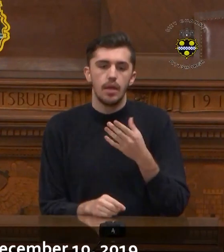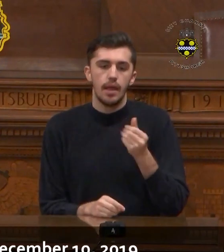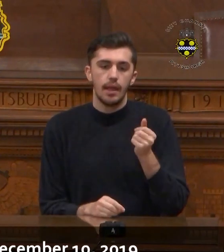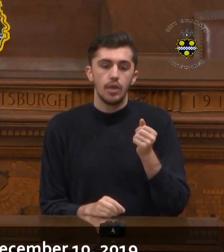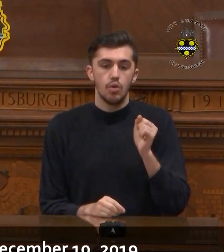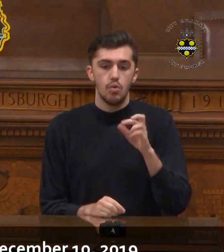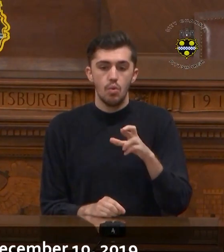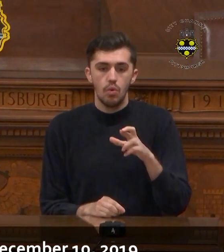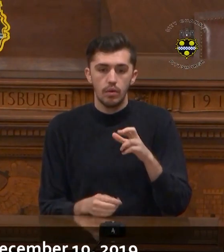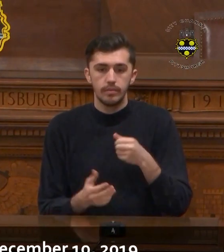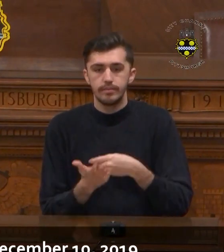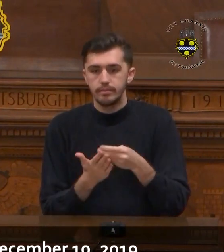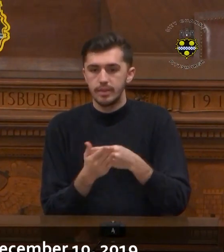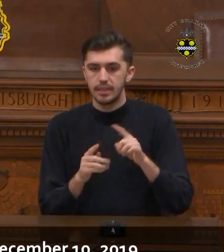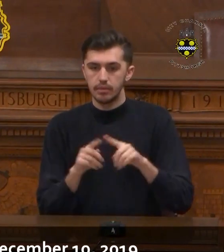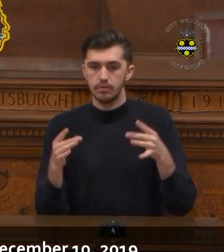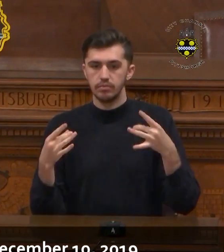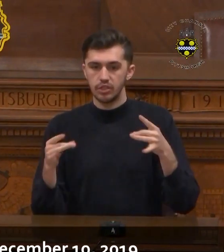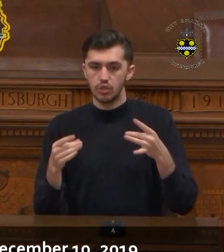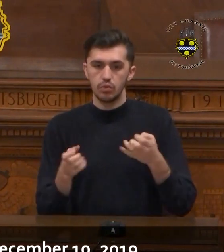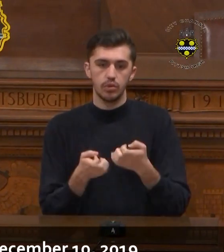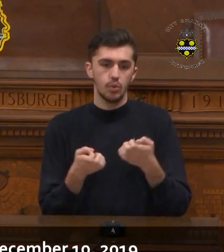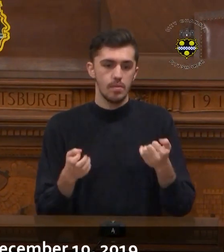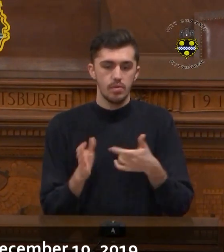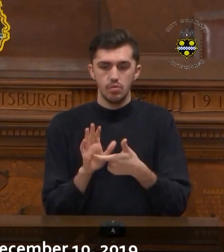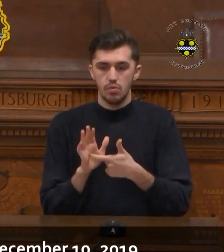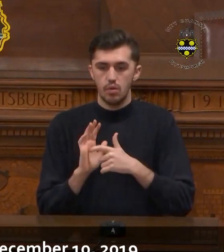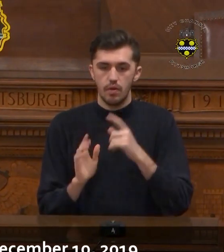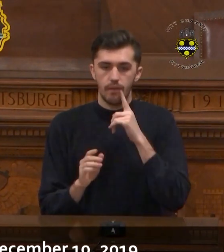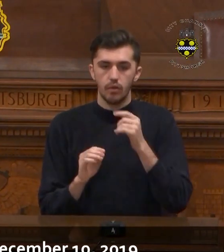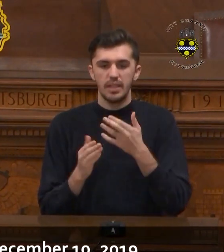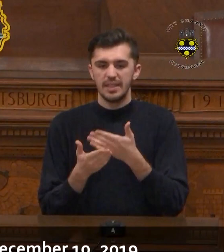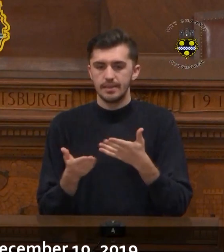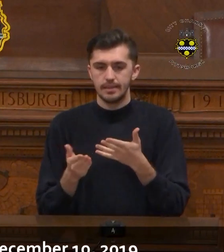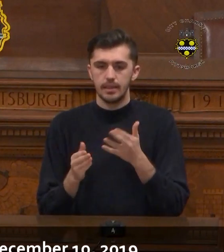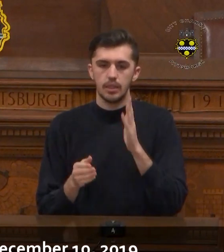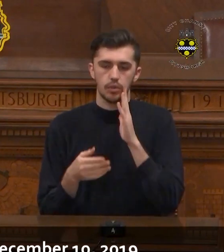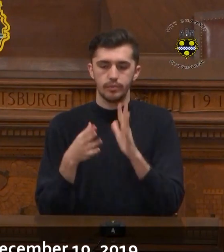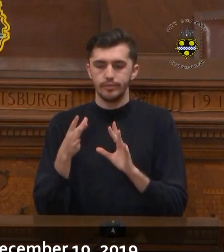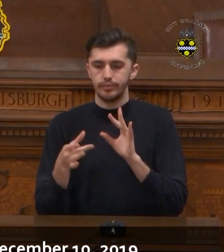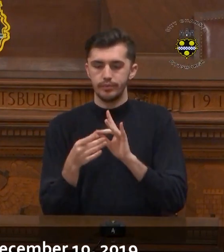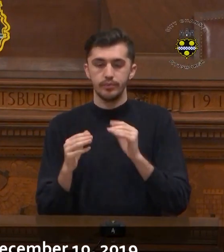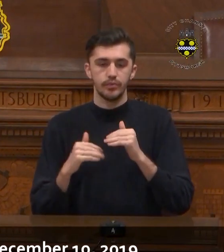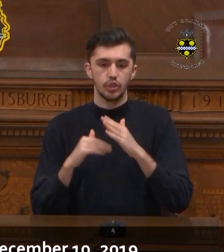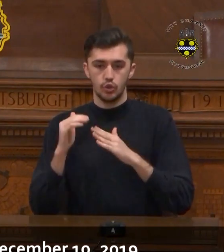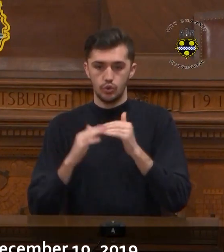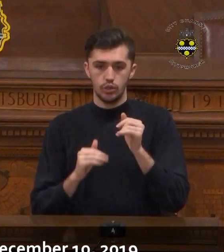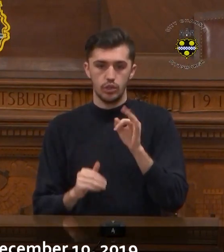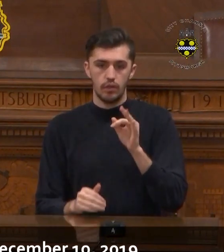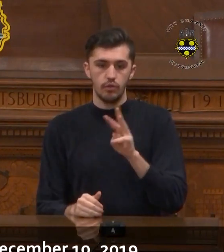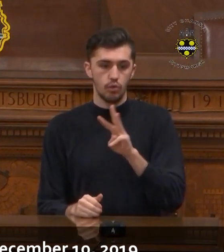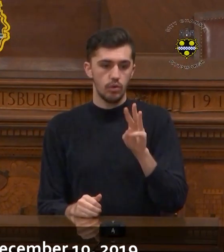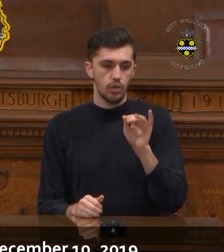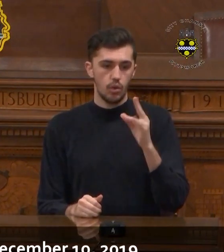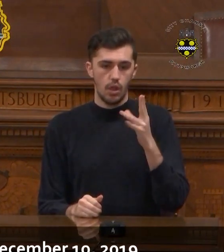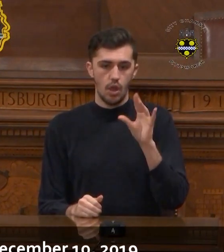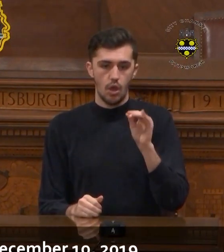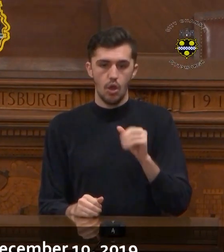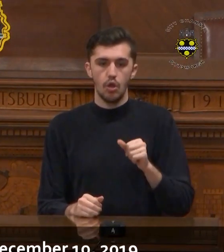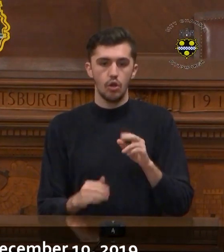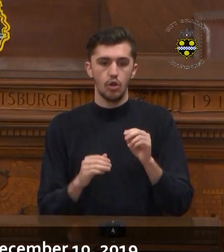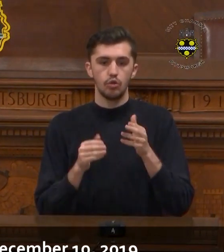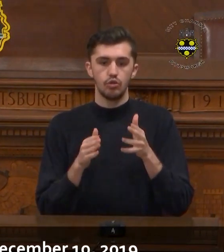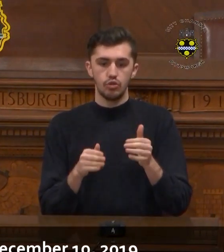the purchase of materials, equipment, and supplies in connection with the construction of the West Ohio Street Bridge